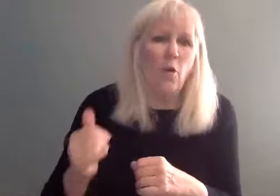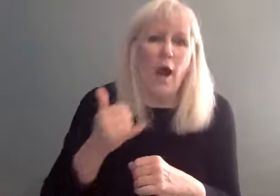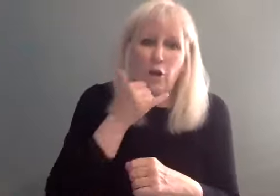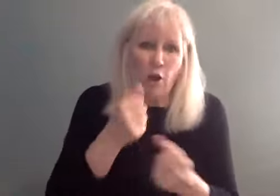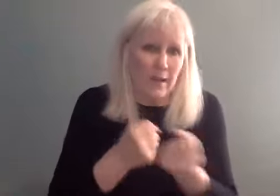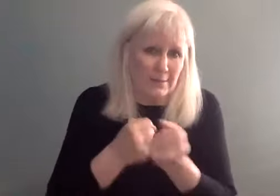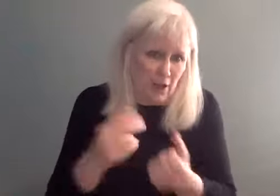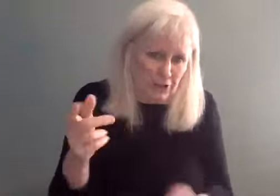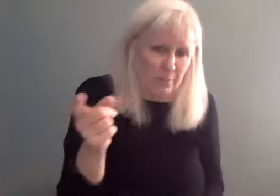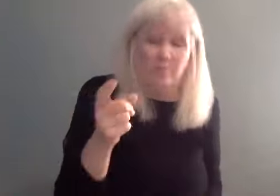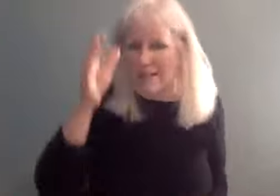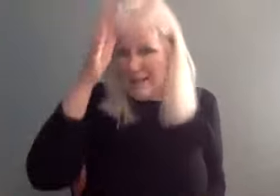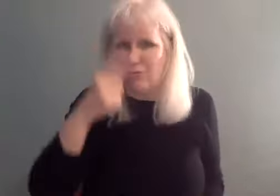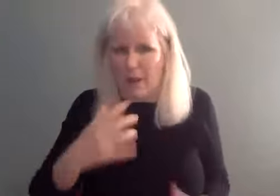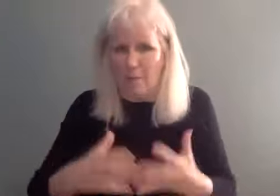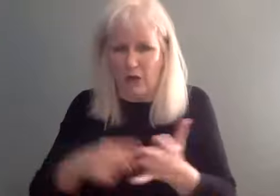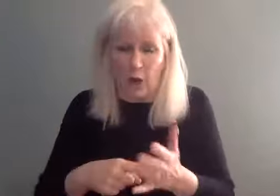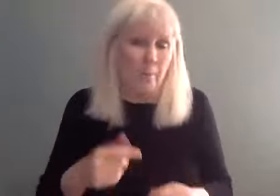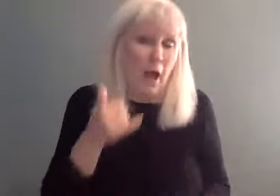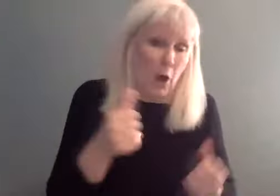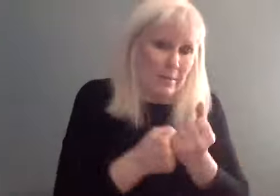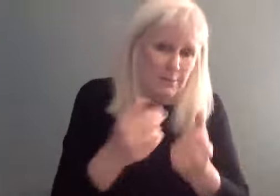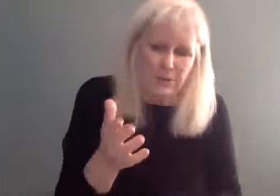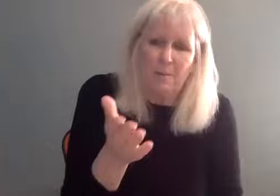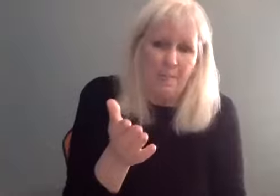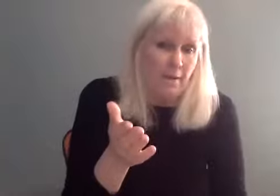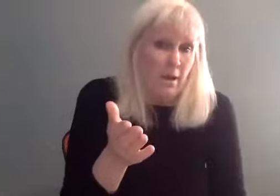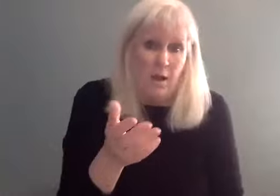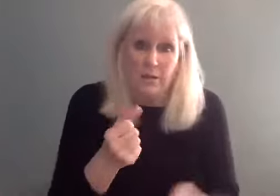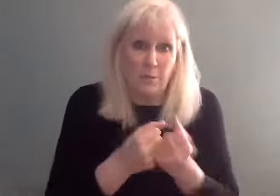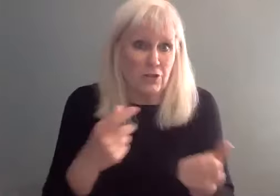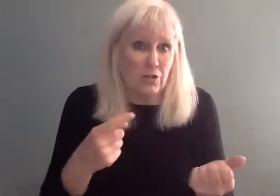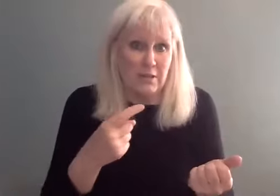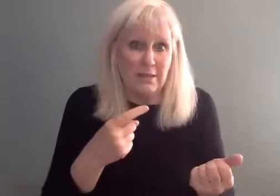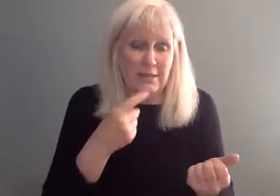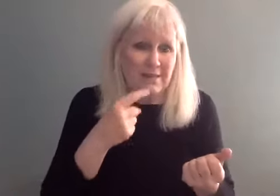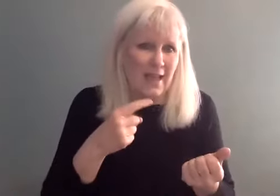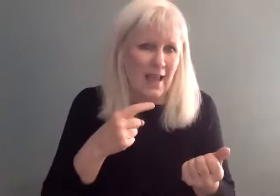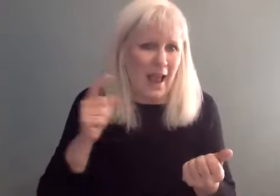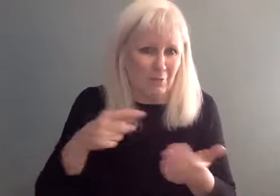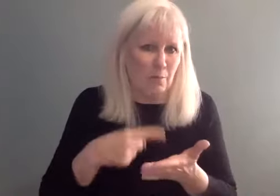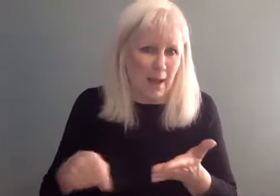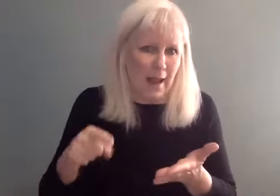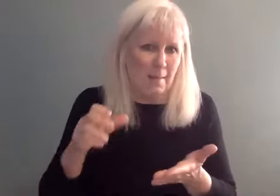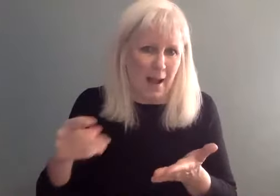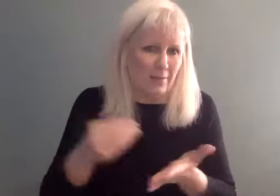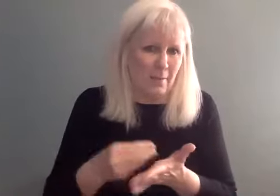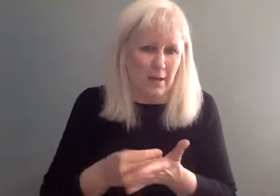is, this is stuff that she didn't say I had to pay him back the money. She didn't say it. I mean, I took cars, it was